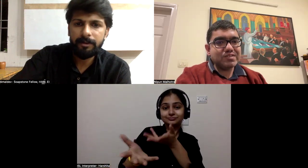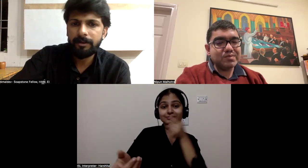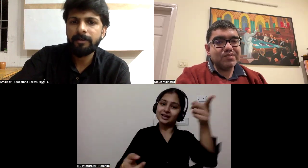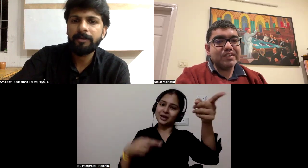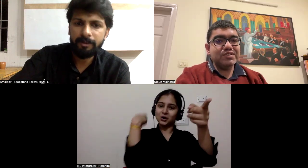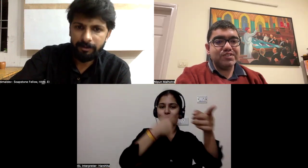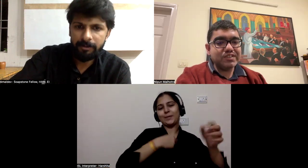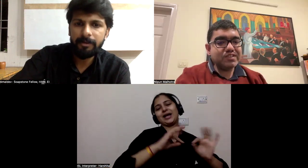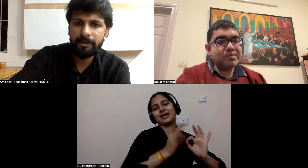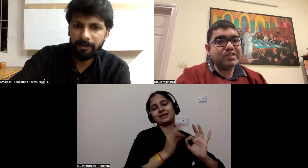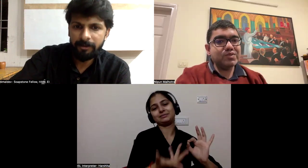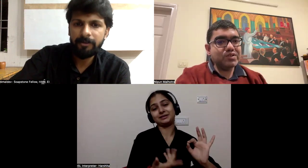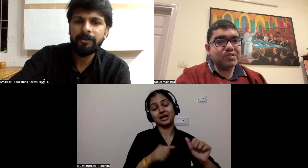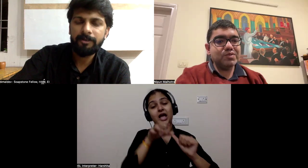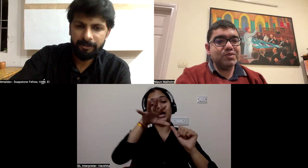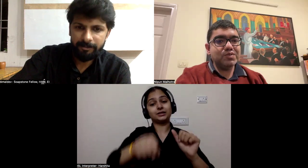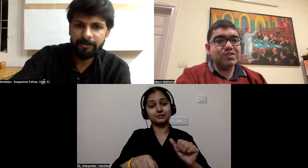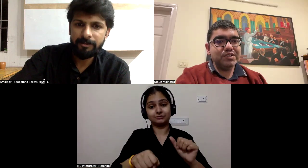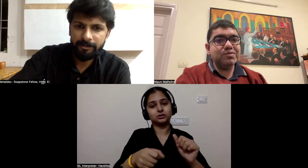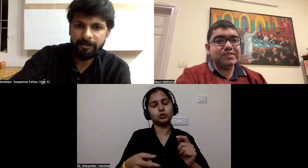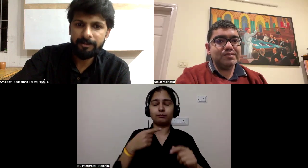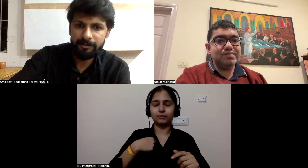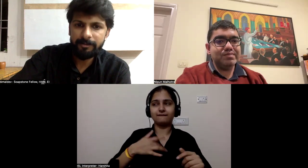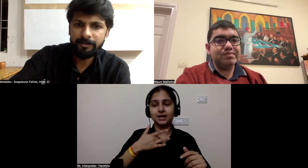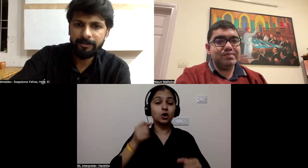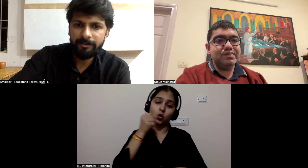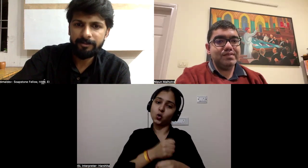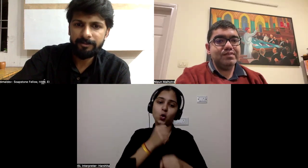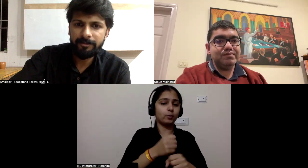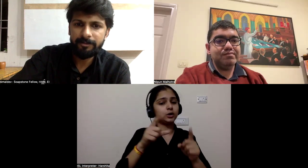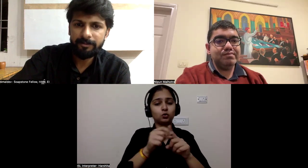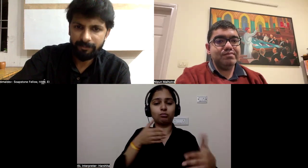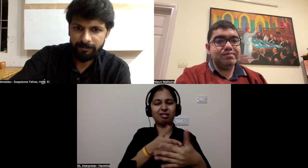terms of accessibility of language, and I think the government can do a lot more to remove it.